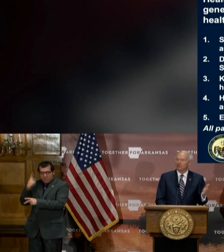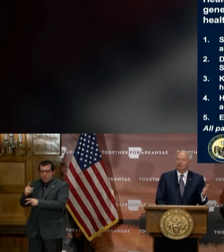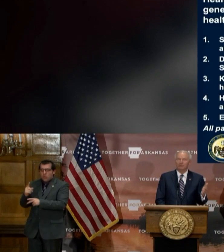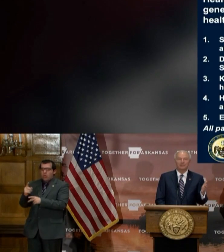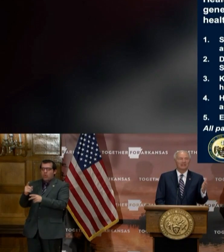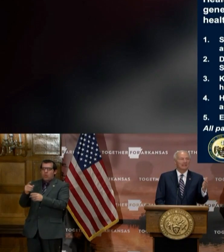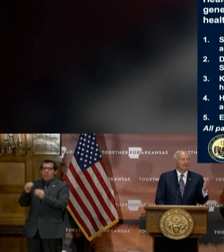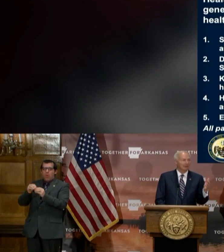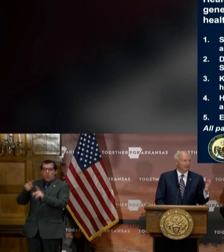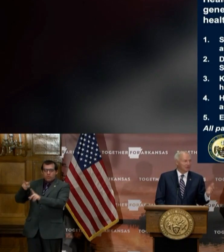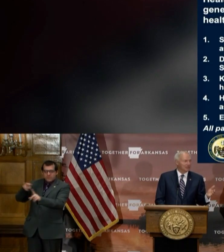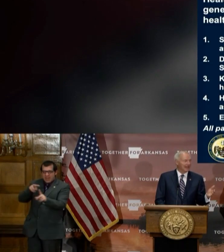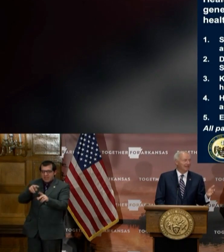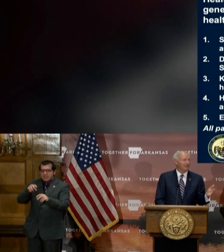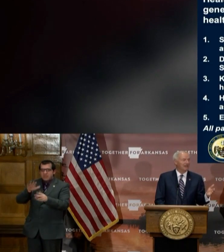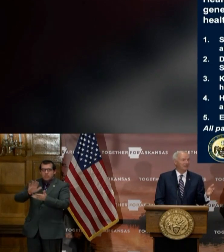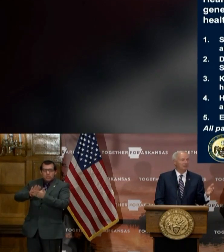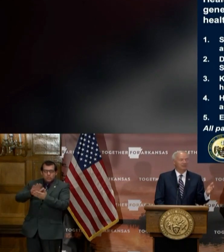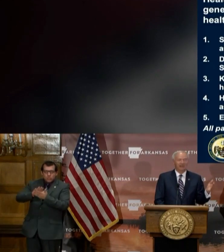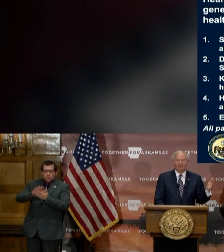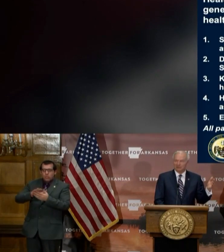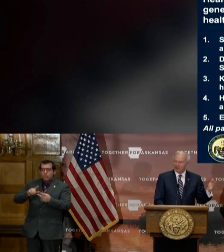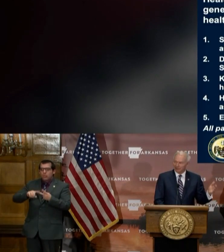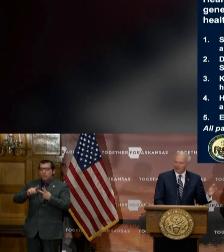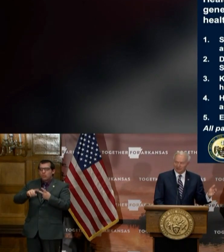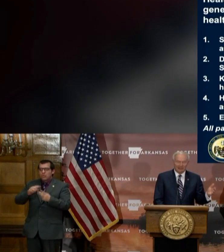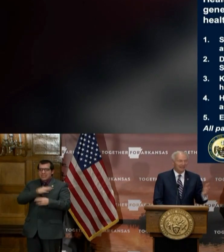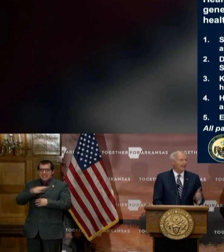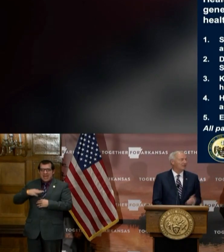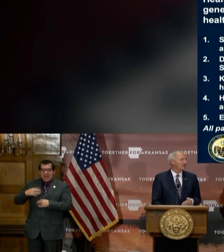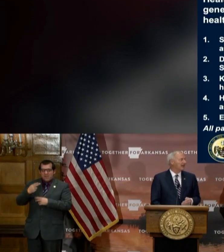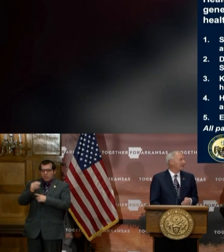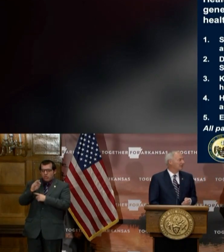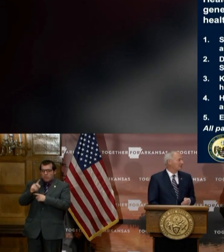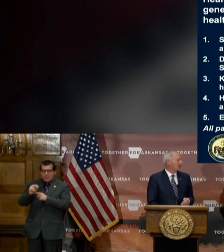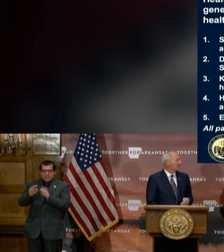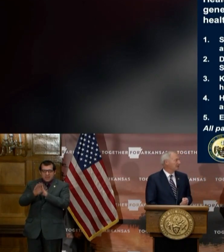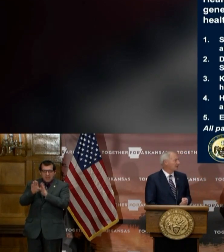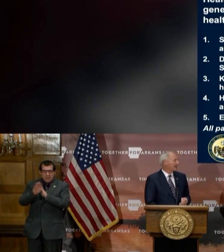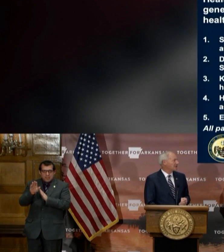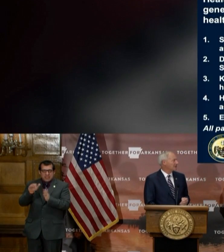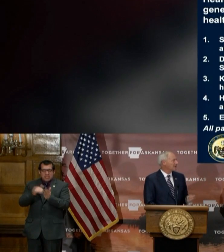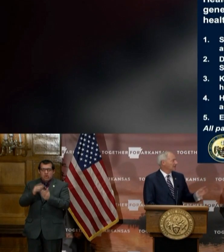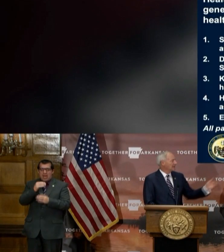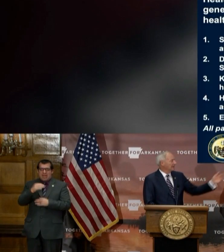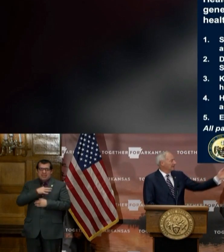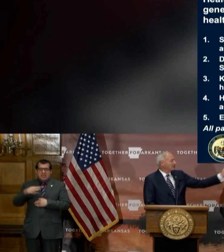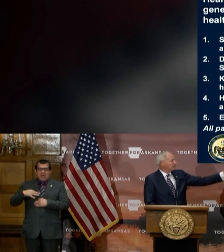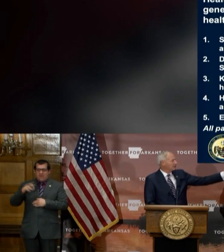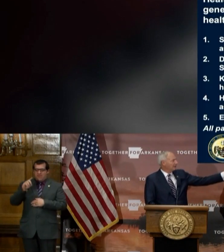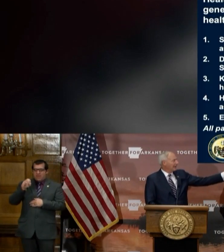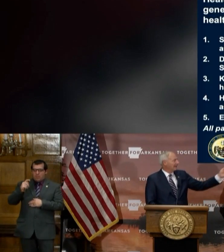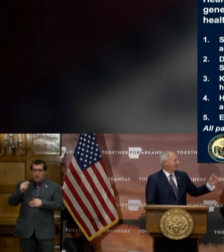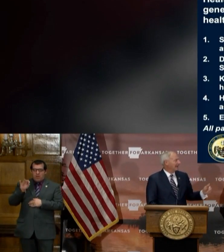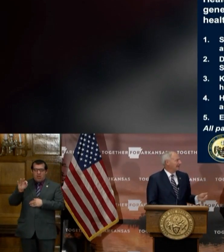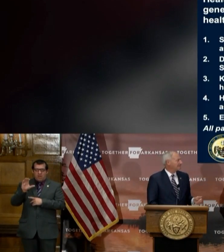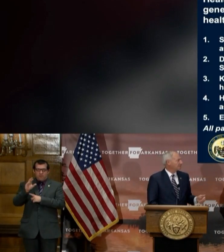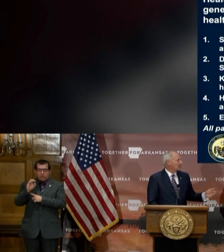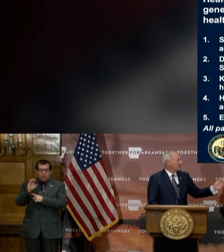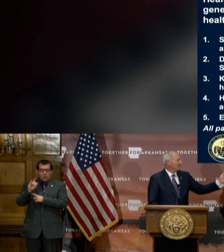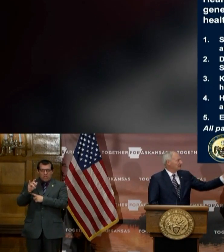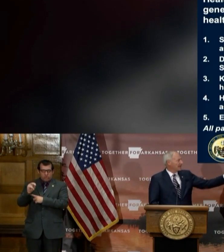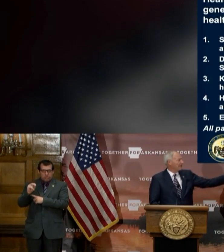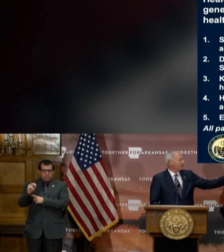in our schools, over the staff in our human development centers, and our staff at our Department of Corrections. And so it's going to be